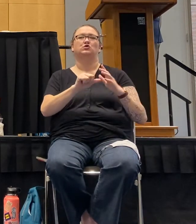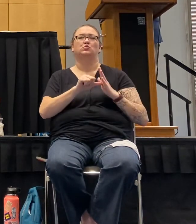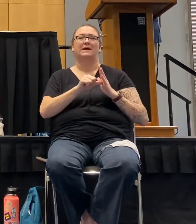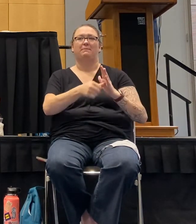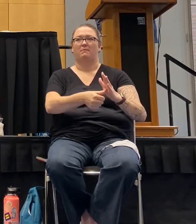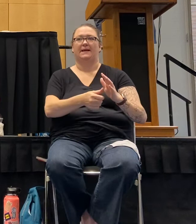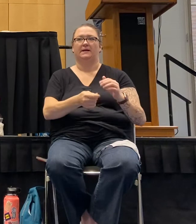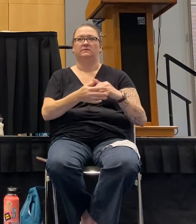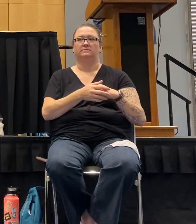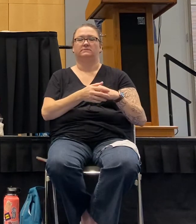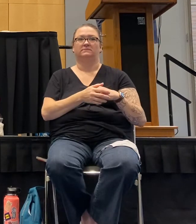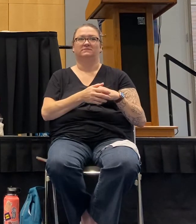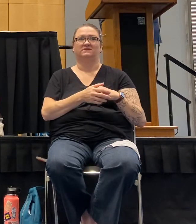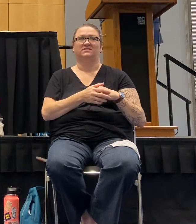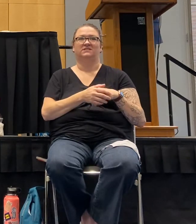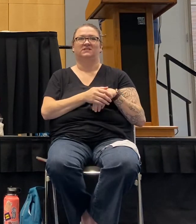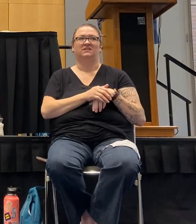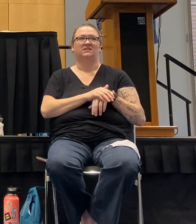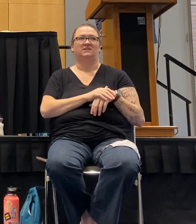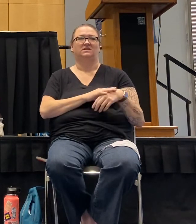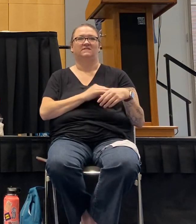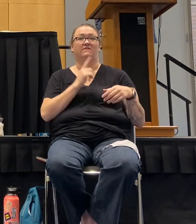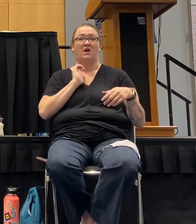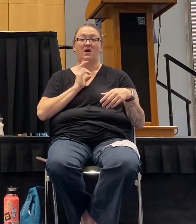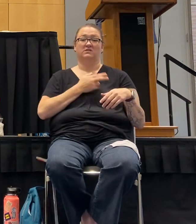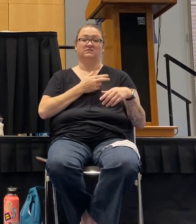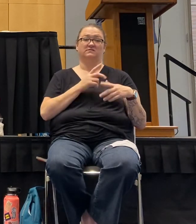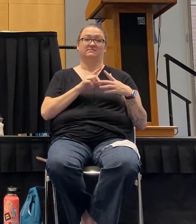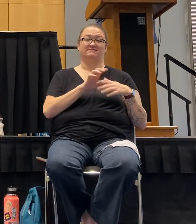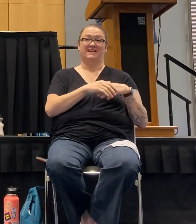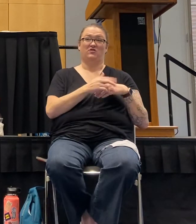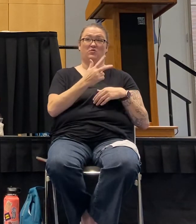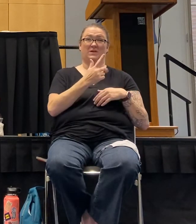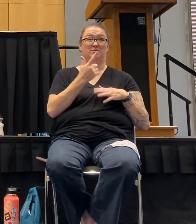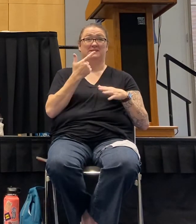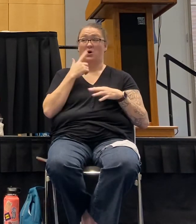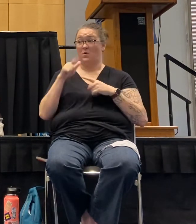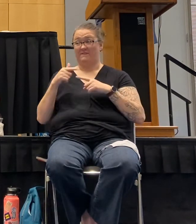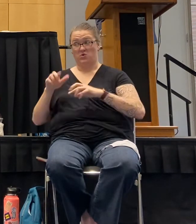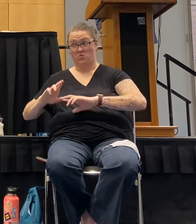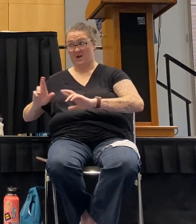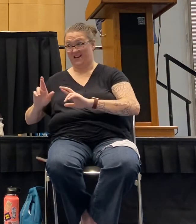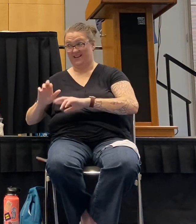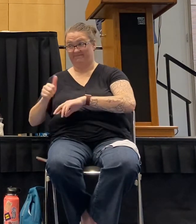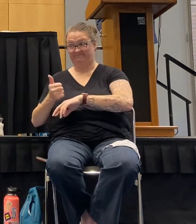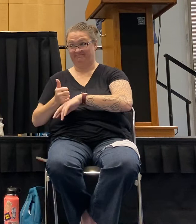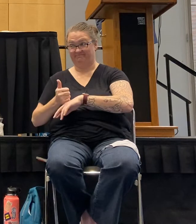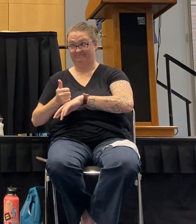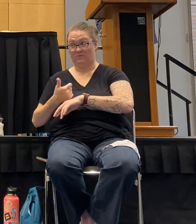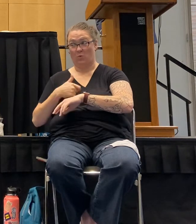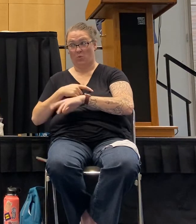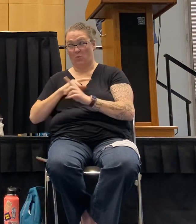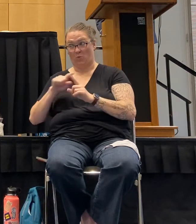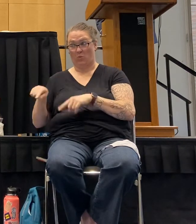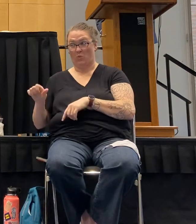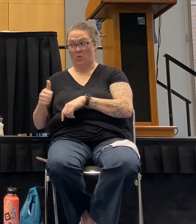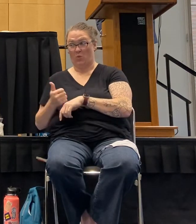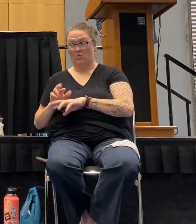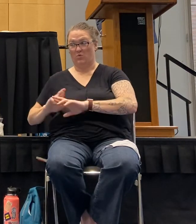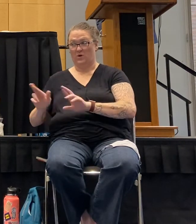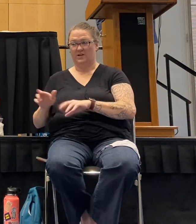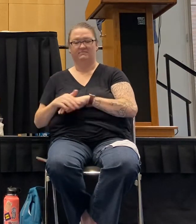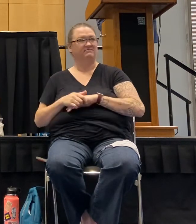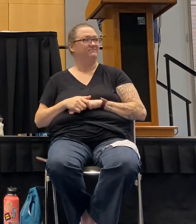implement. For us with English 3, you know, Moroni is basically like, whenever you're ready to go, you know, we'll open it up.